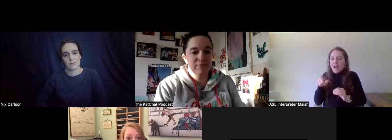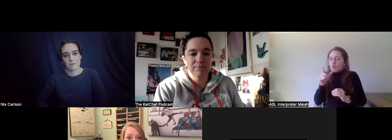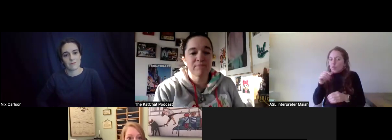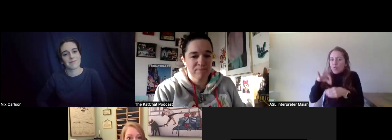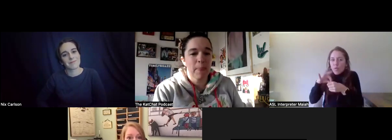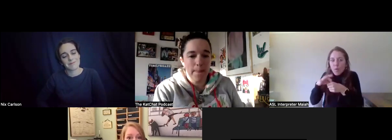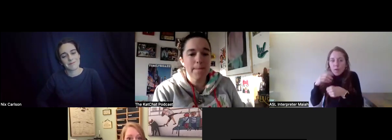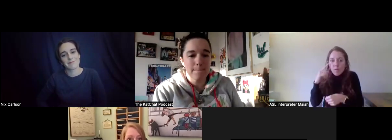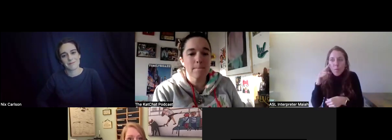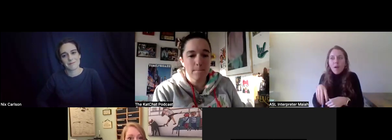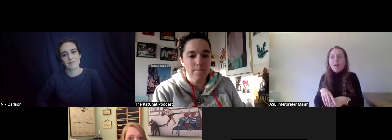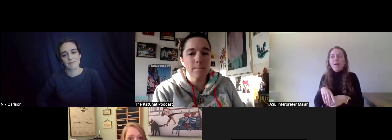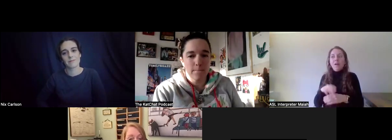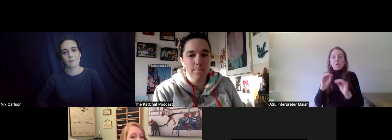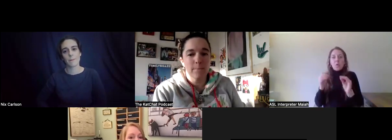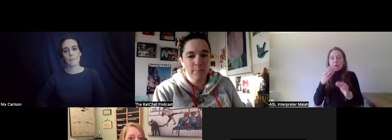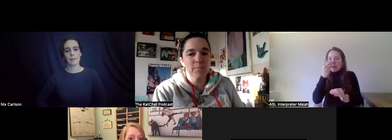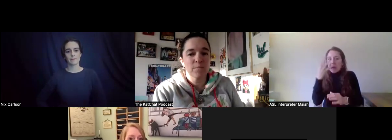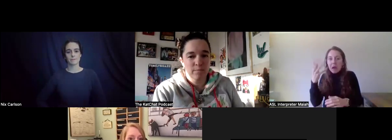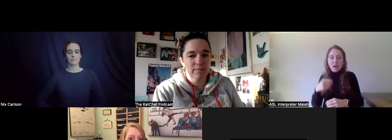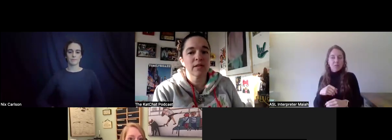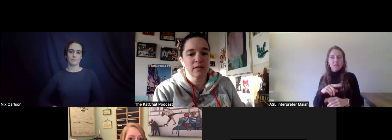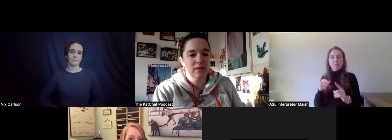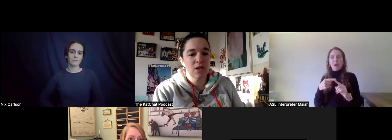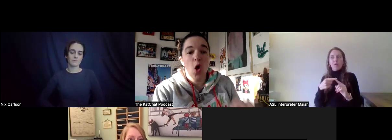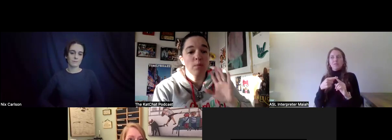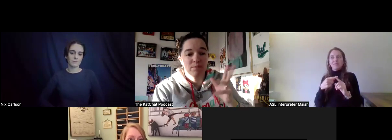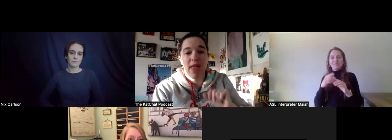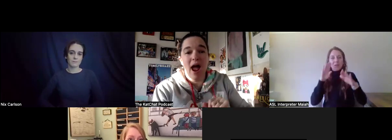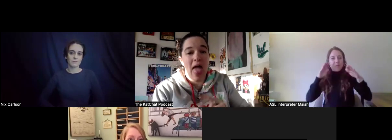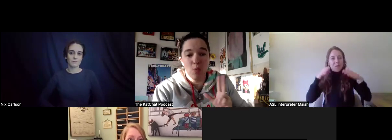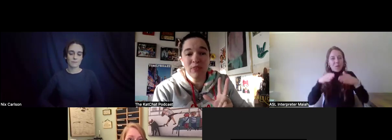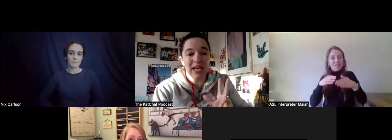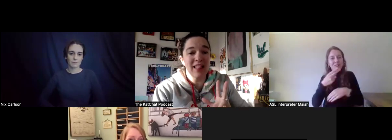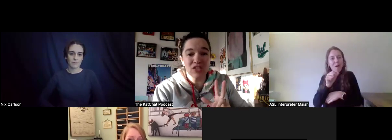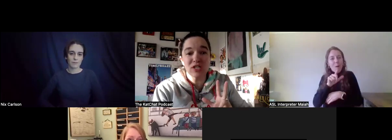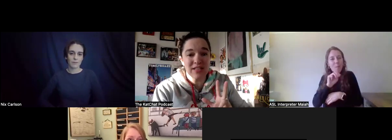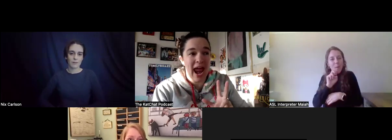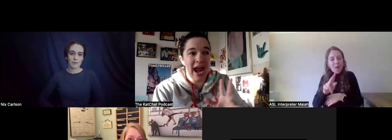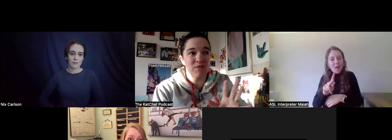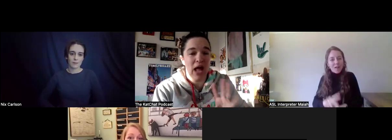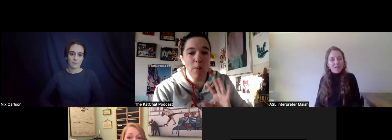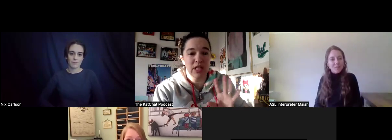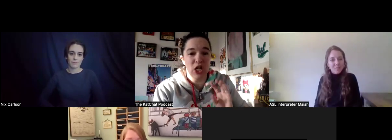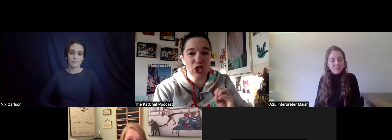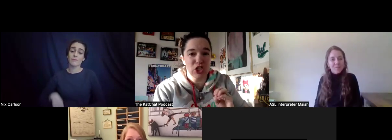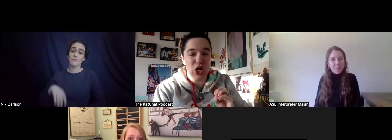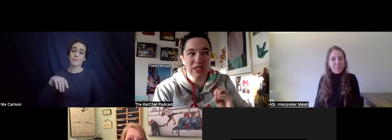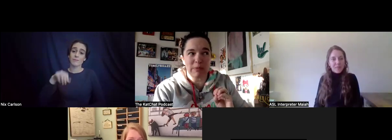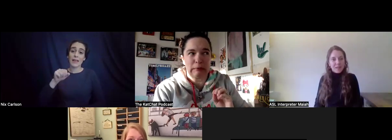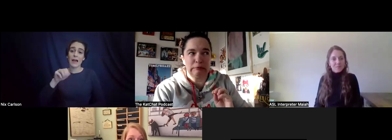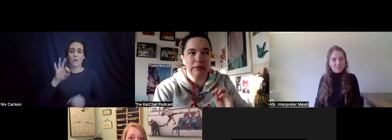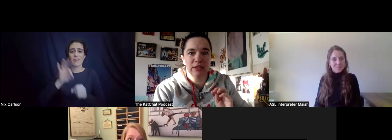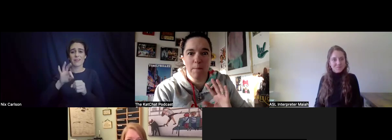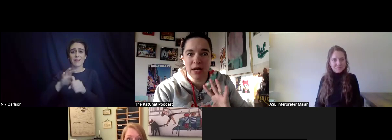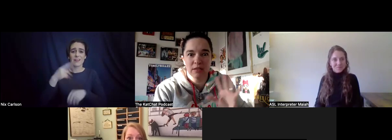It was about holding hands and linking arms around something special. Yeah, with the election day, that was the concern.